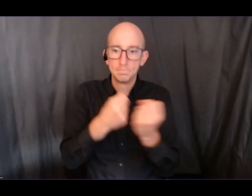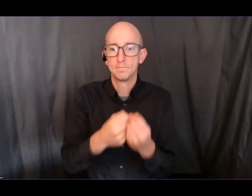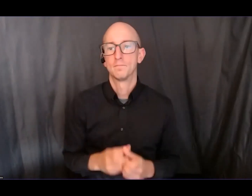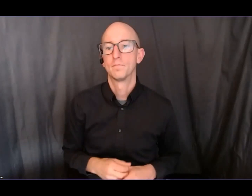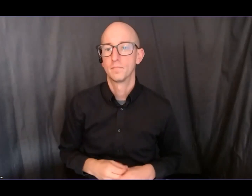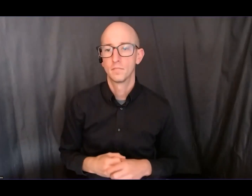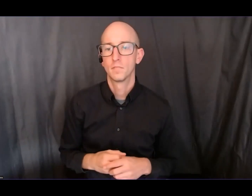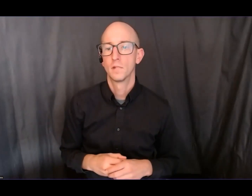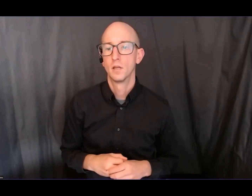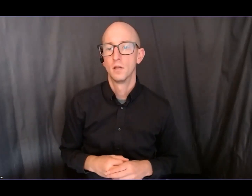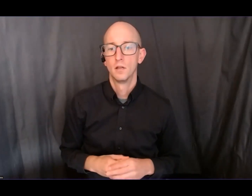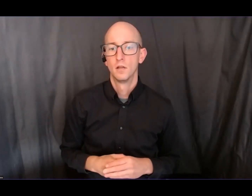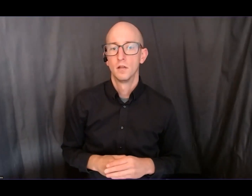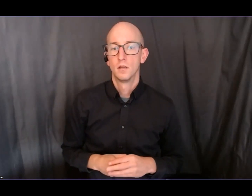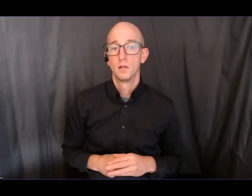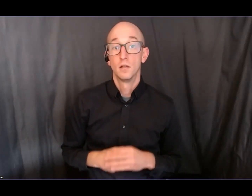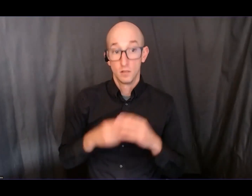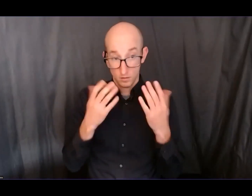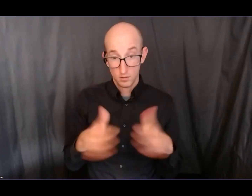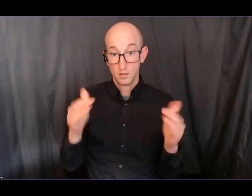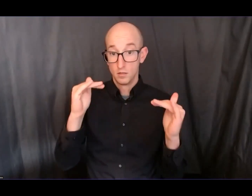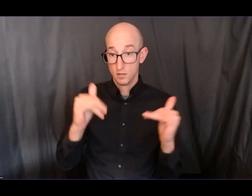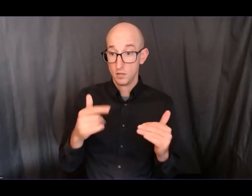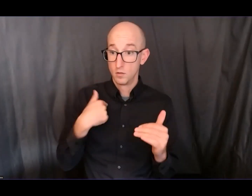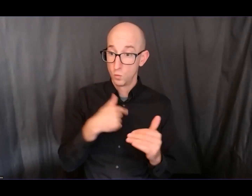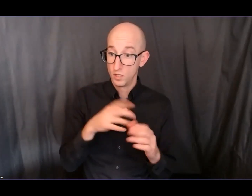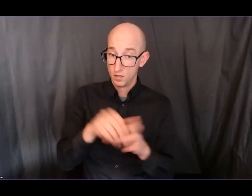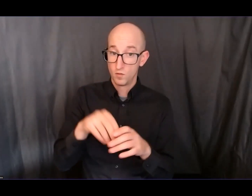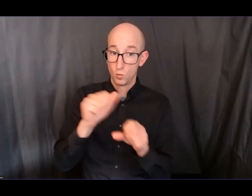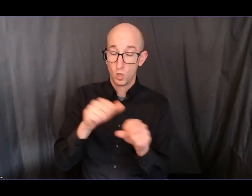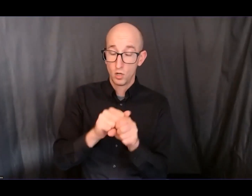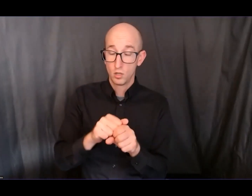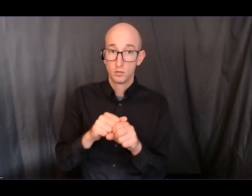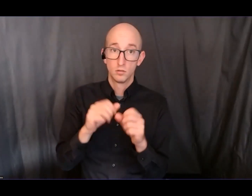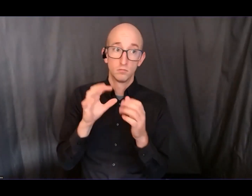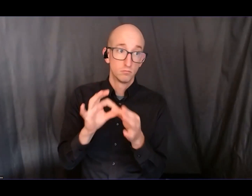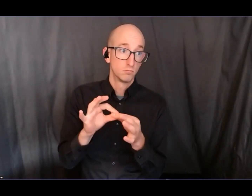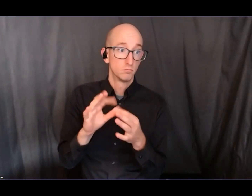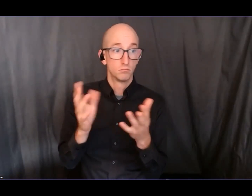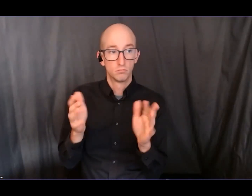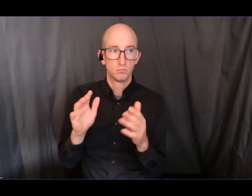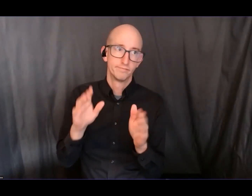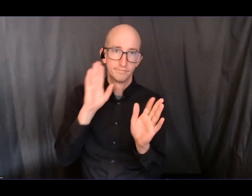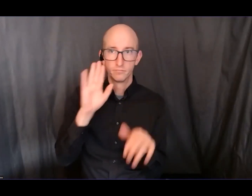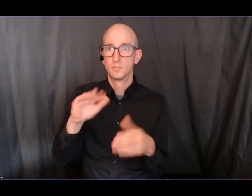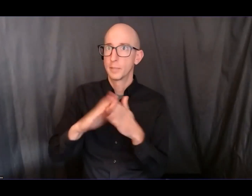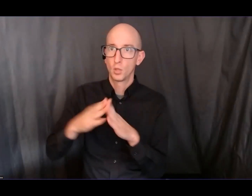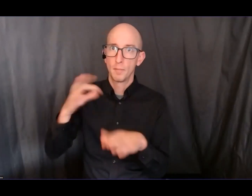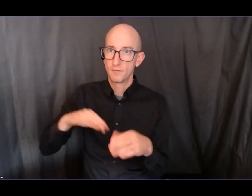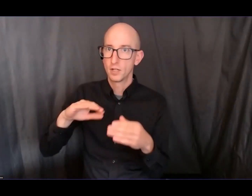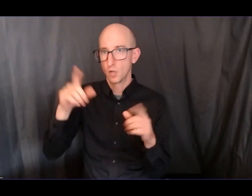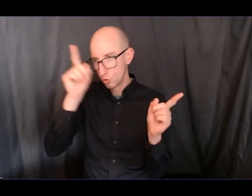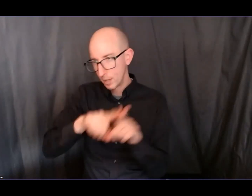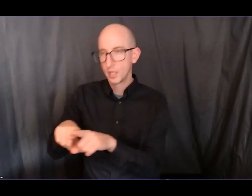we move into our work on, community benefit agreements and cumulative impact or